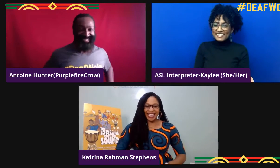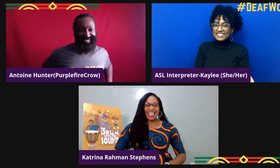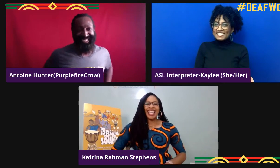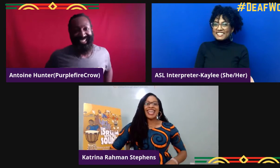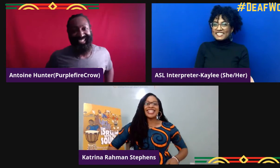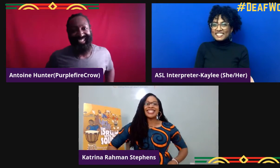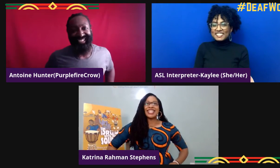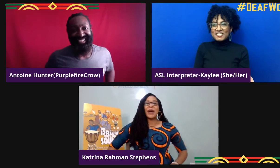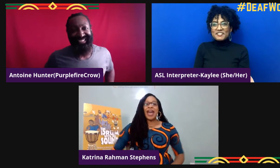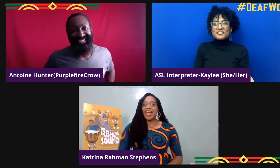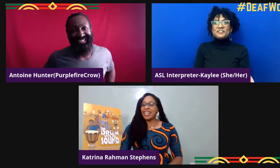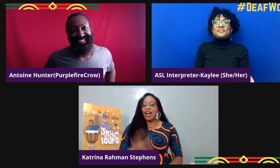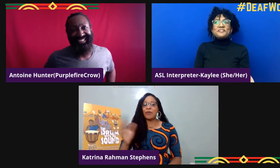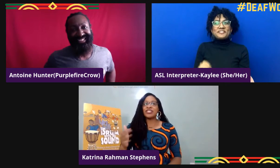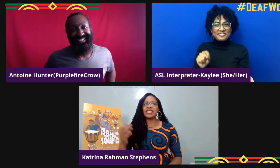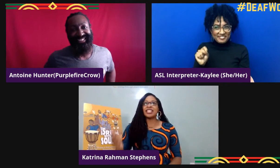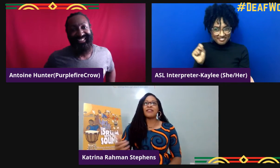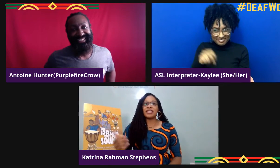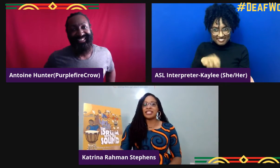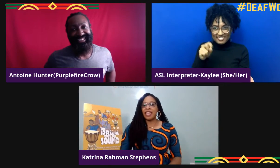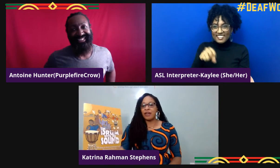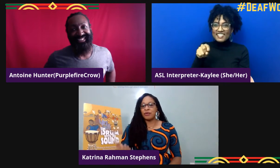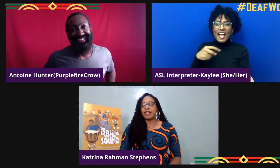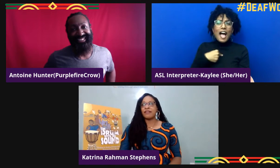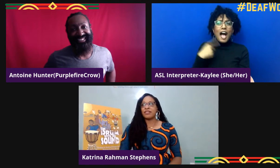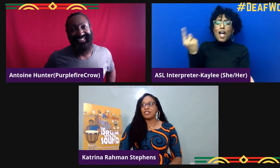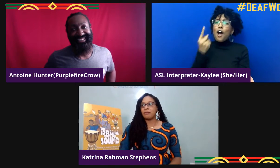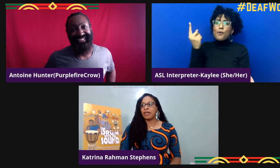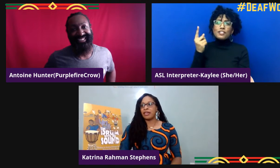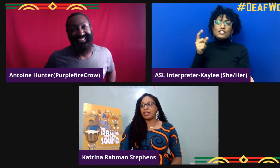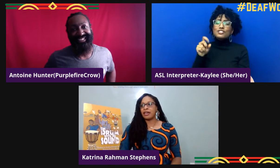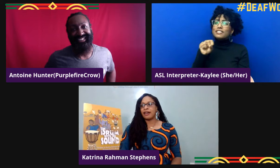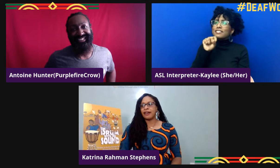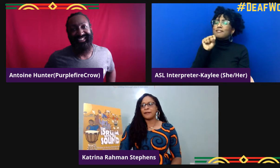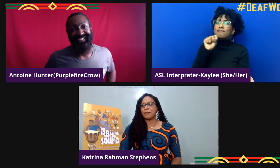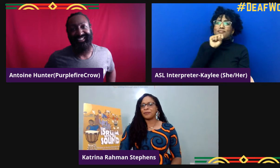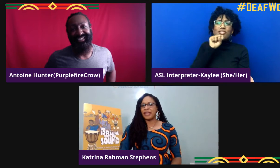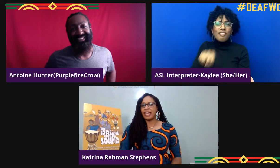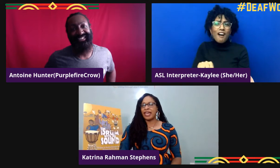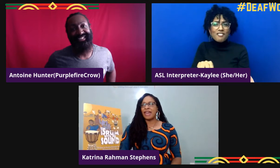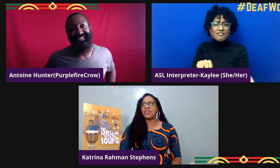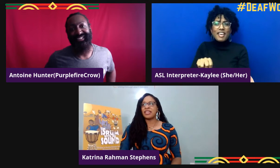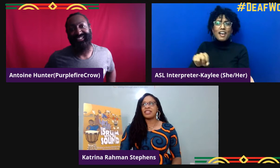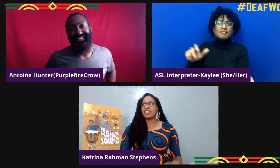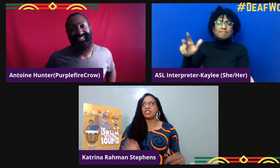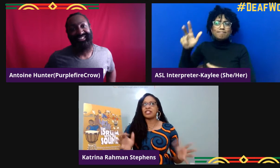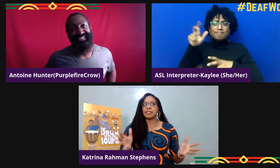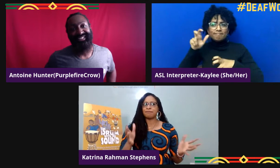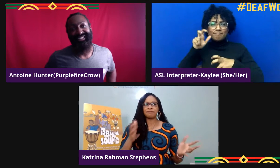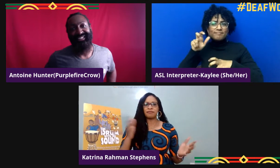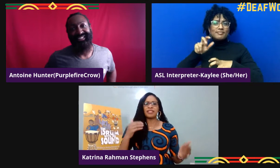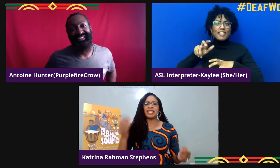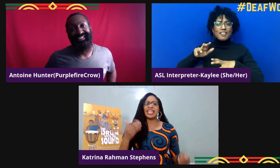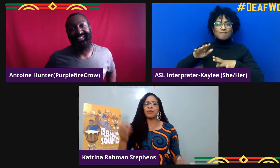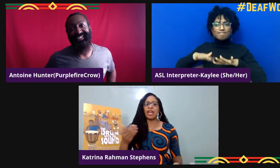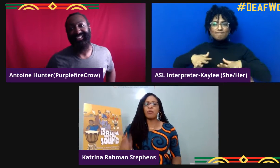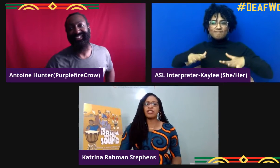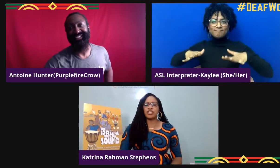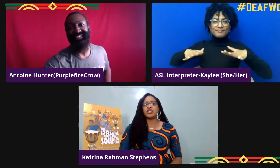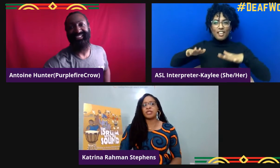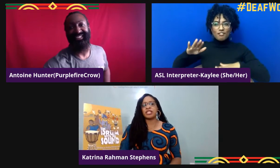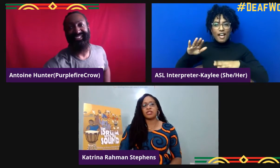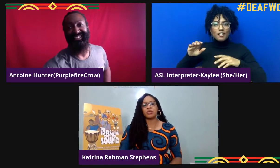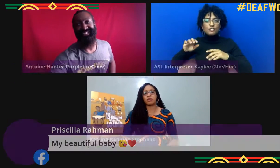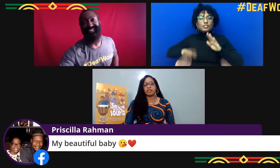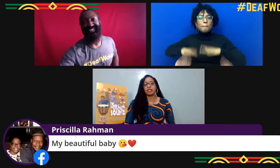yes. So, and I always just love the sound of the djembe. I think that's why I